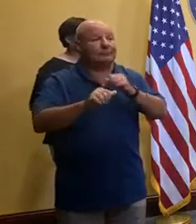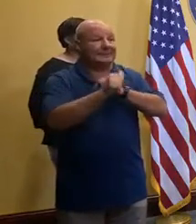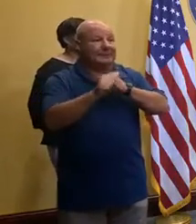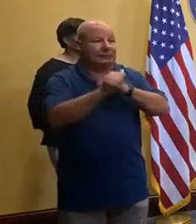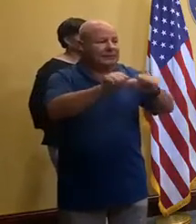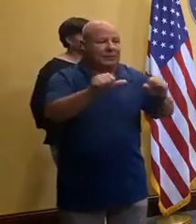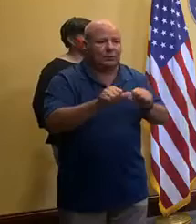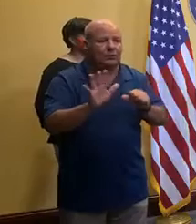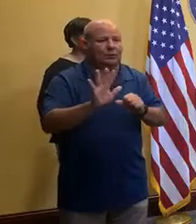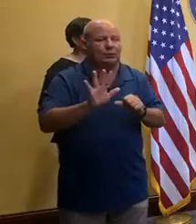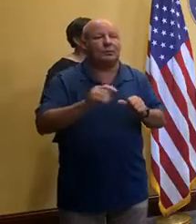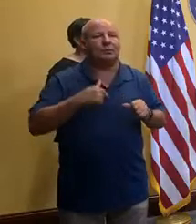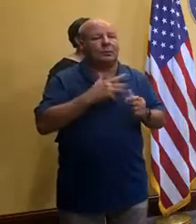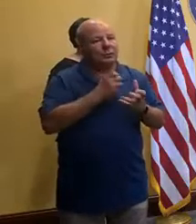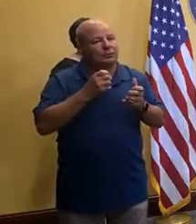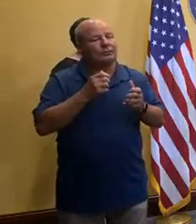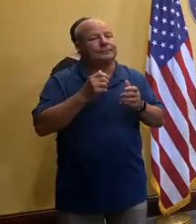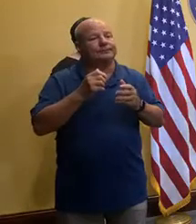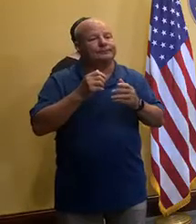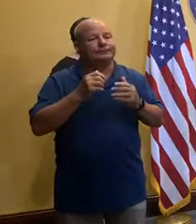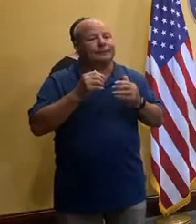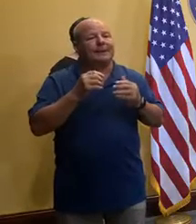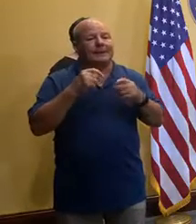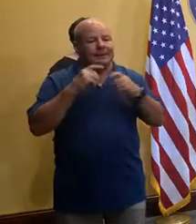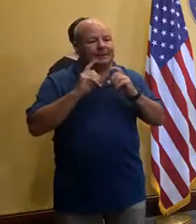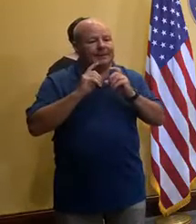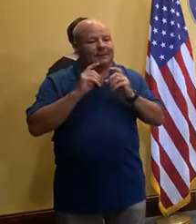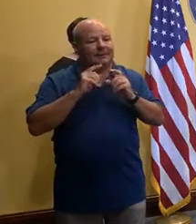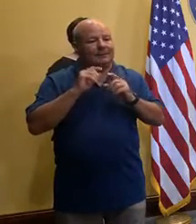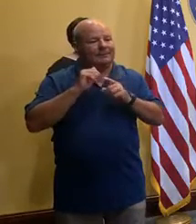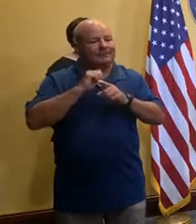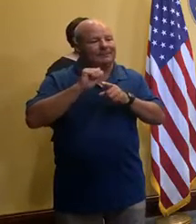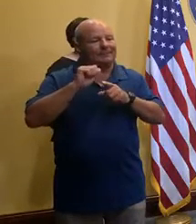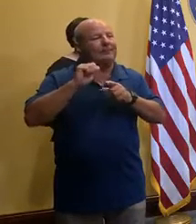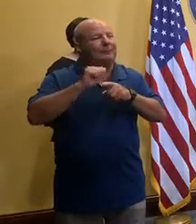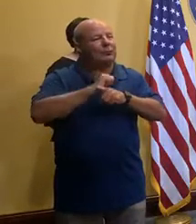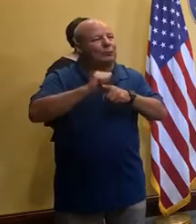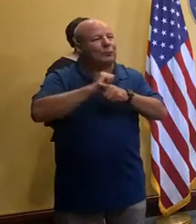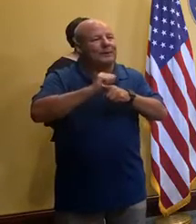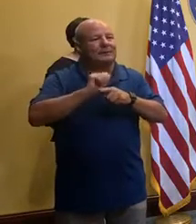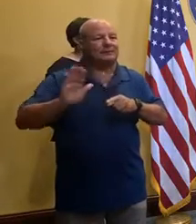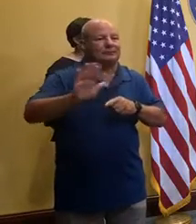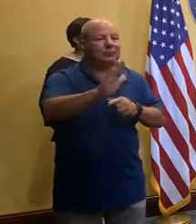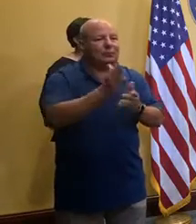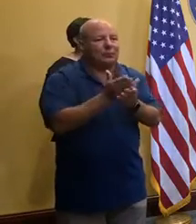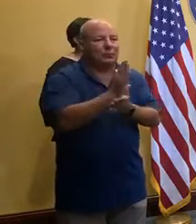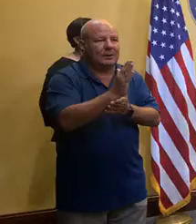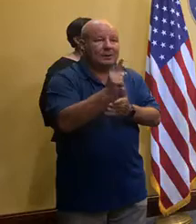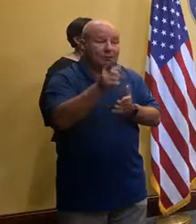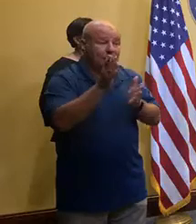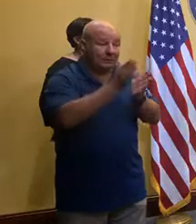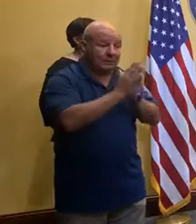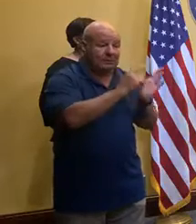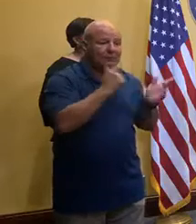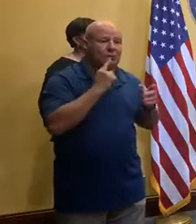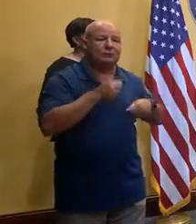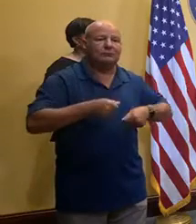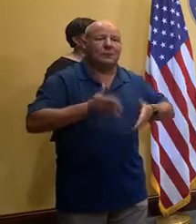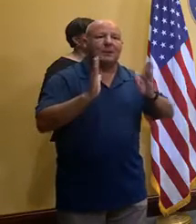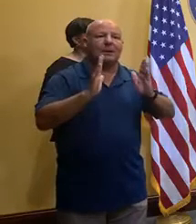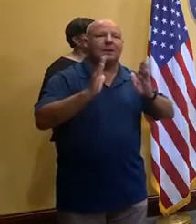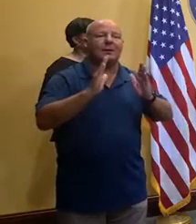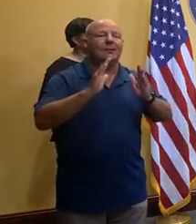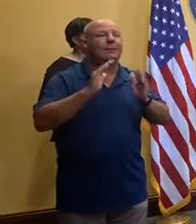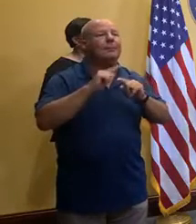to exercise the right that we've expanded the allowability to have access to the sidewalks. But again,